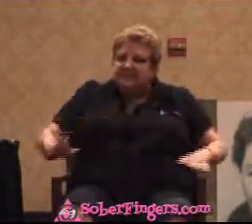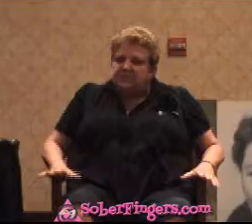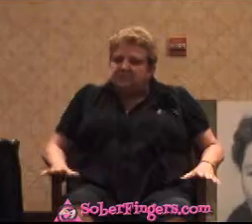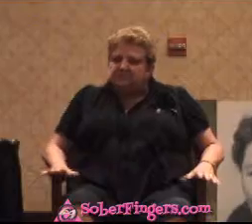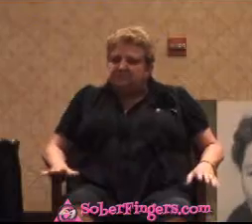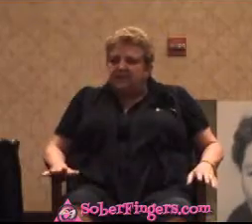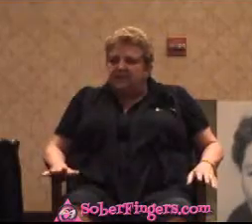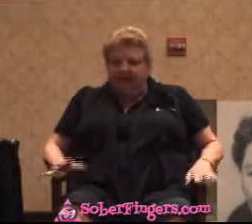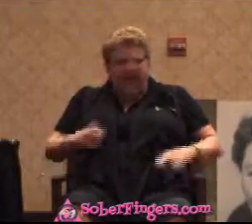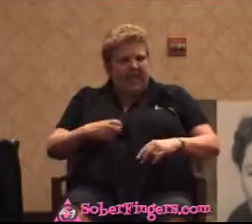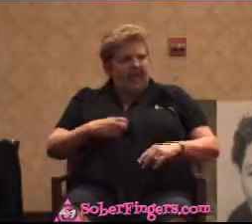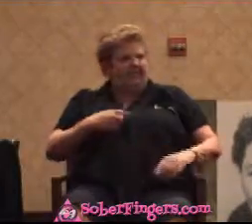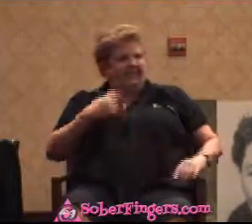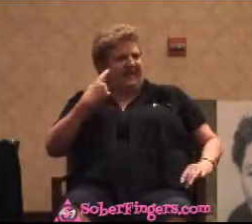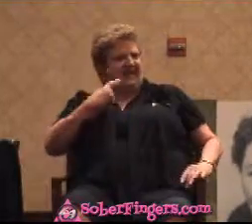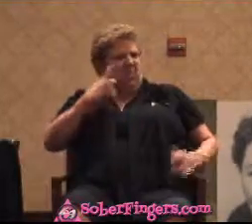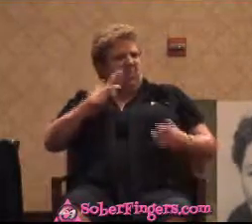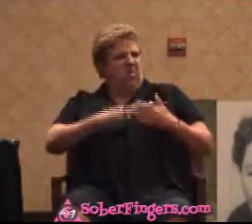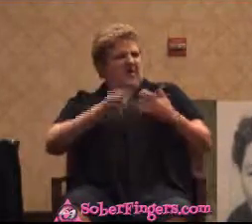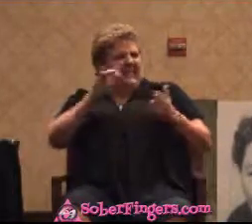there thinking, what is this white man doing?